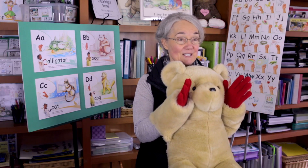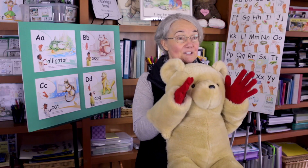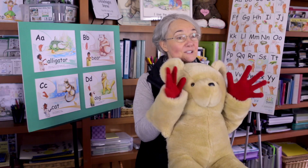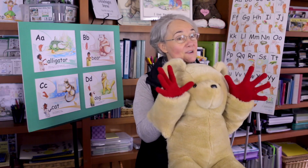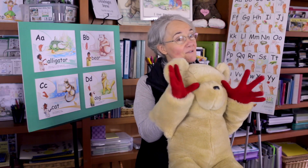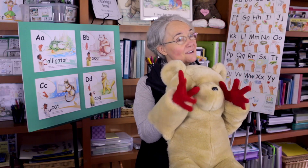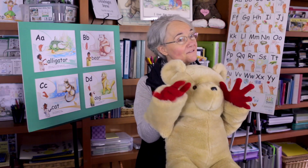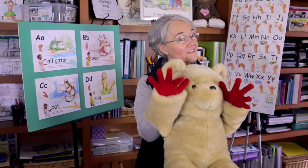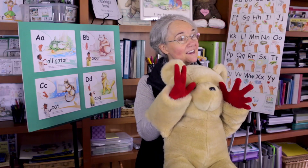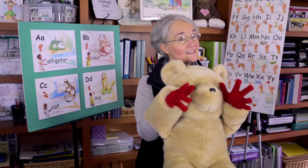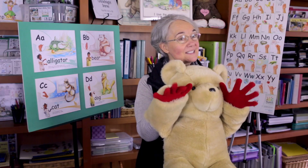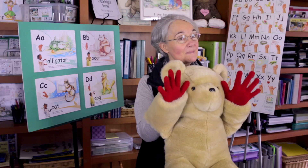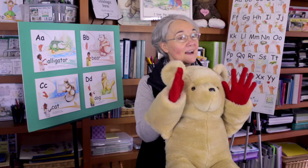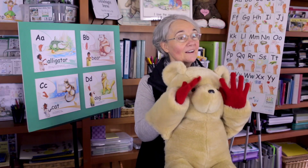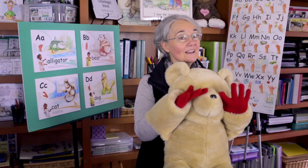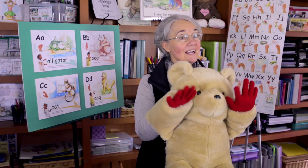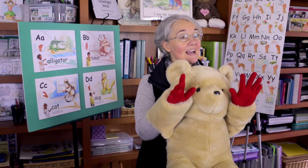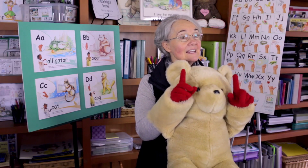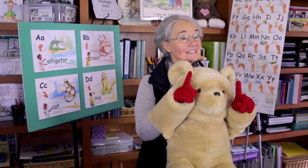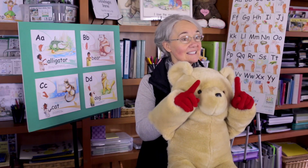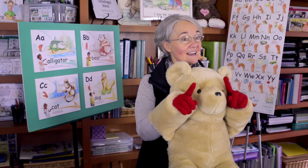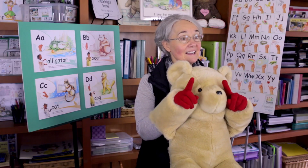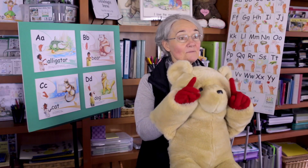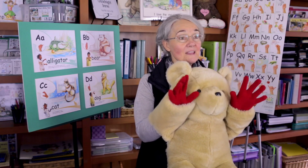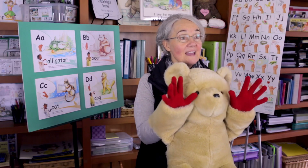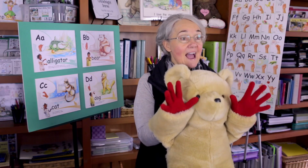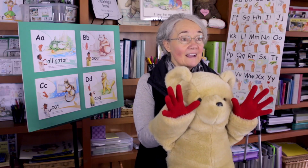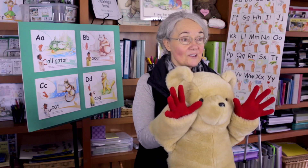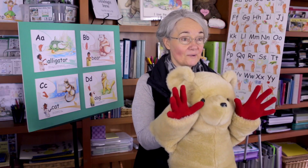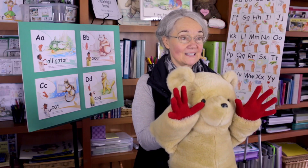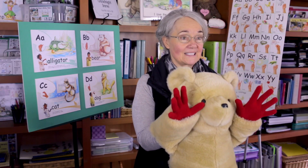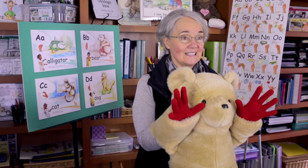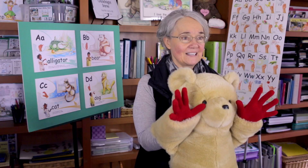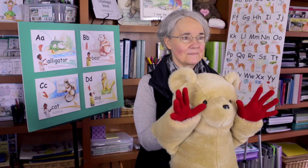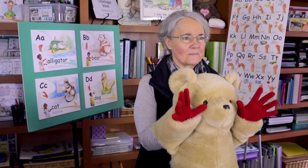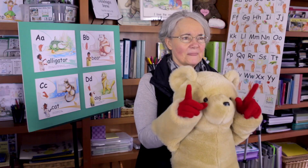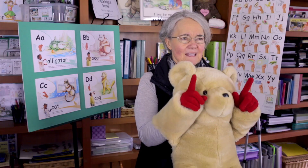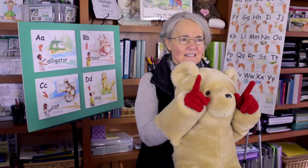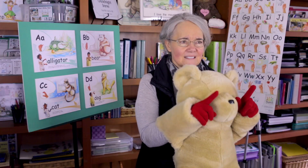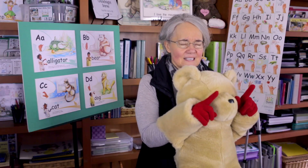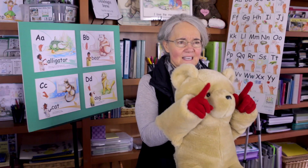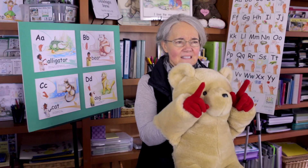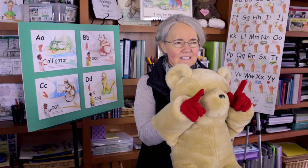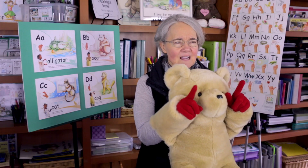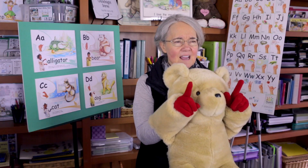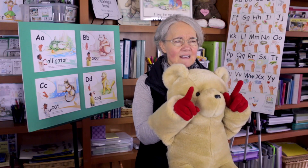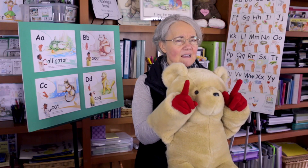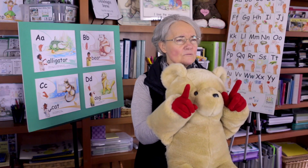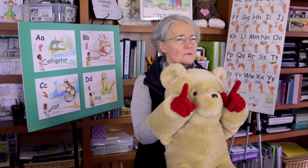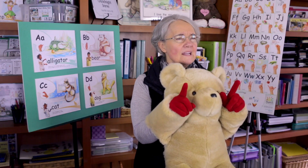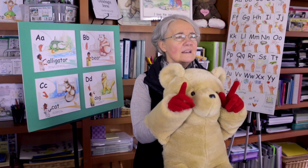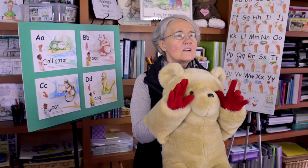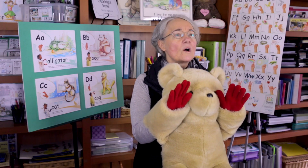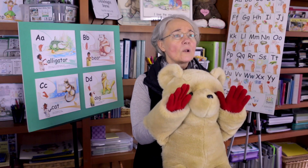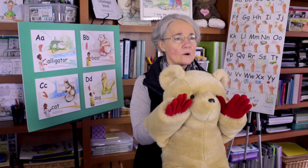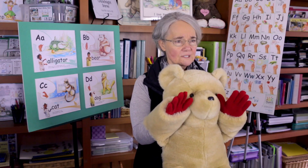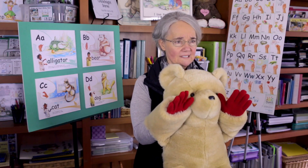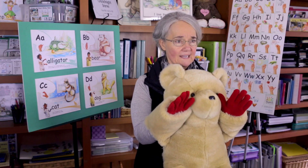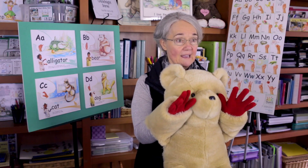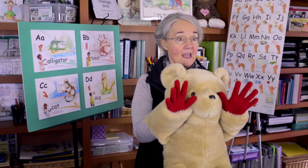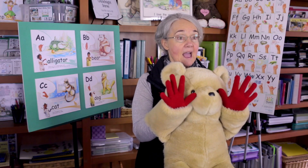Focus so you can fingerspell and sign with accuracy. Sing, sign, and